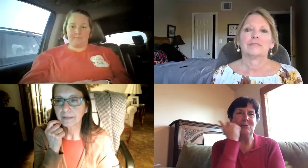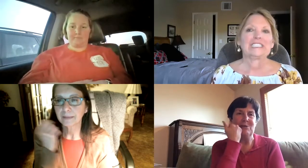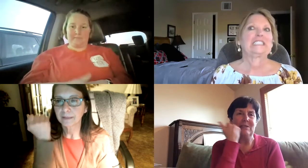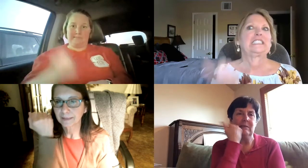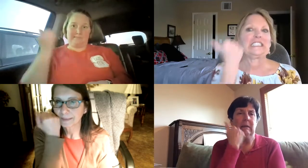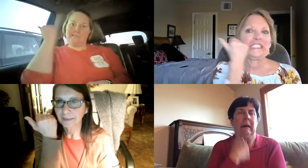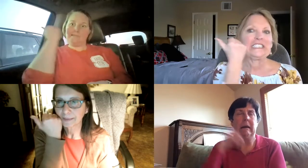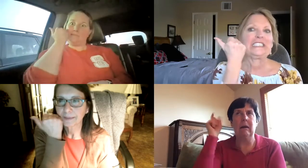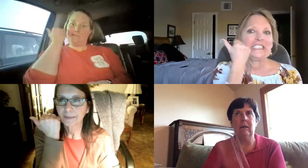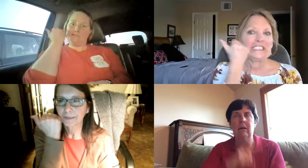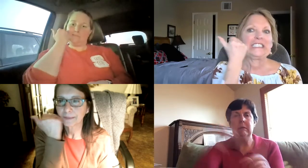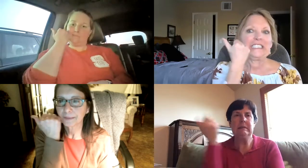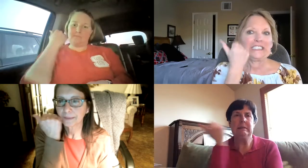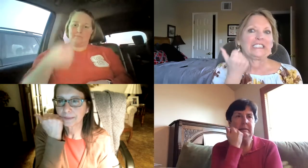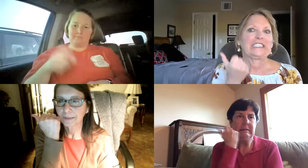dentist use